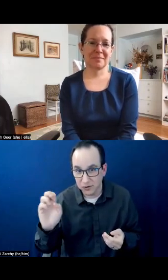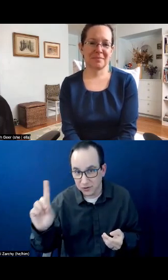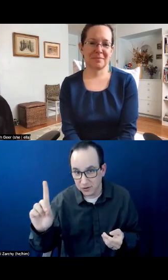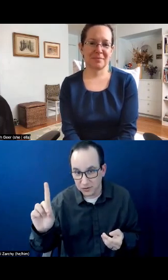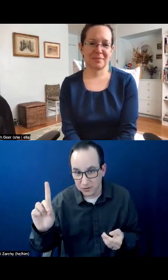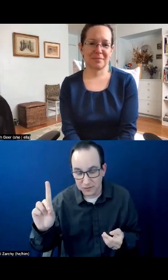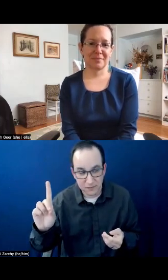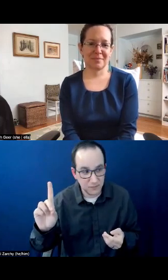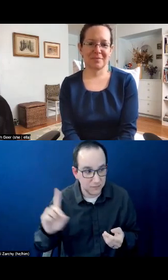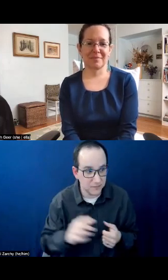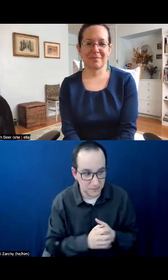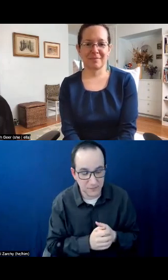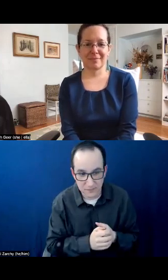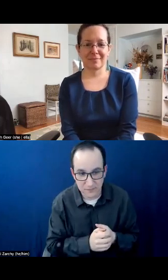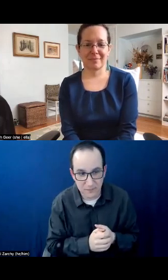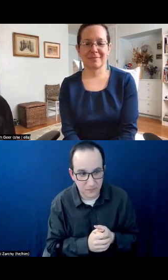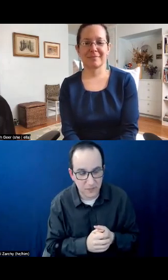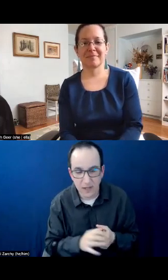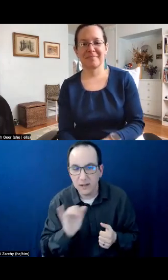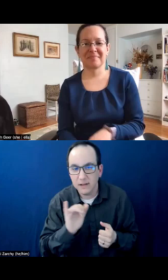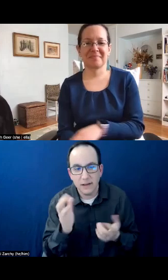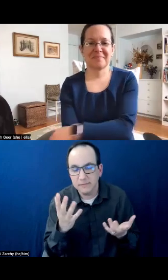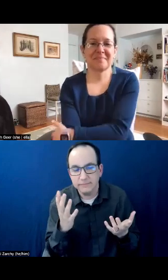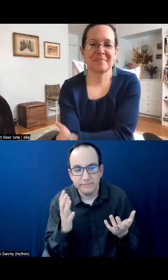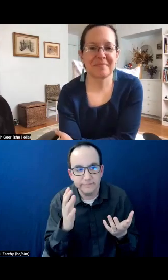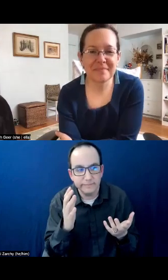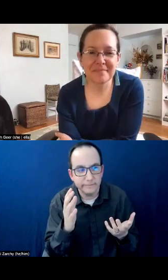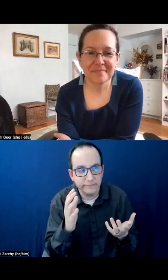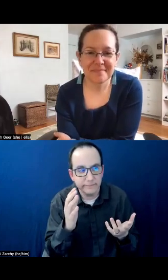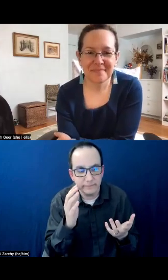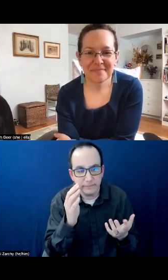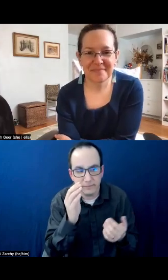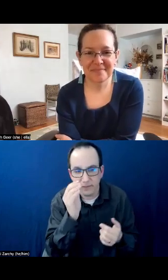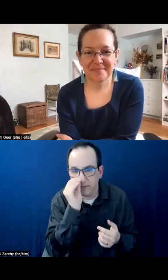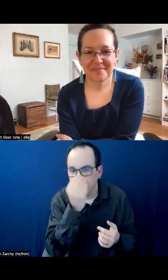and they were maybe scattering these orange and red items.